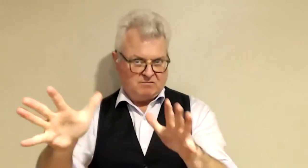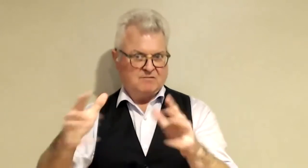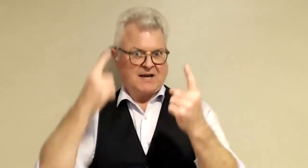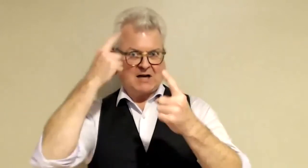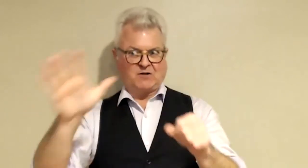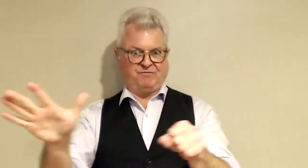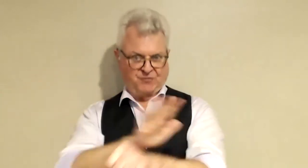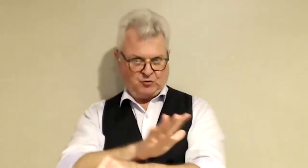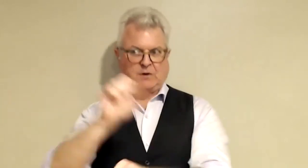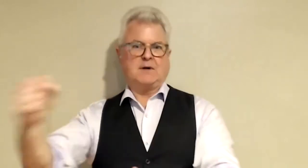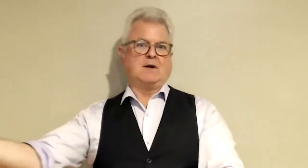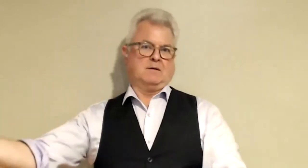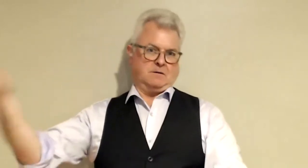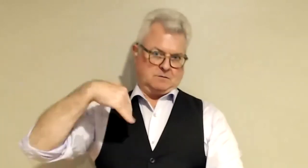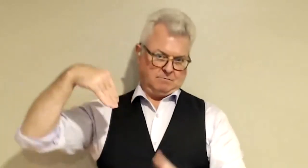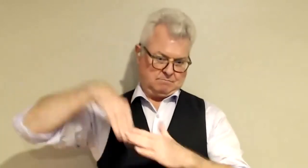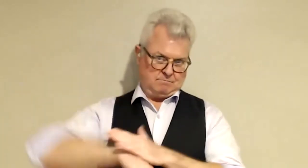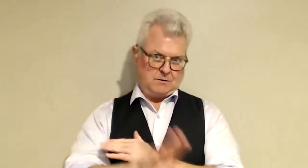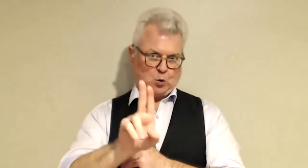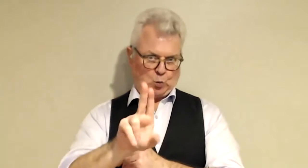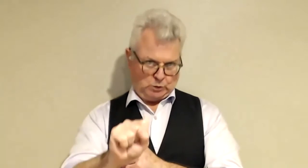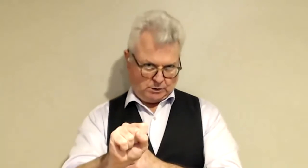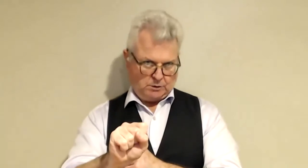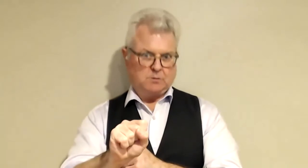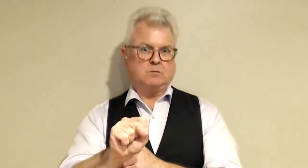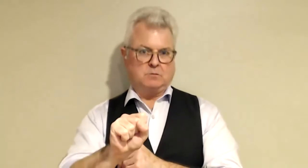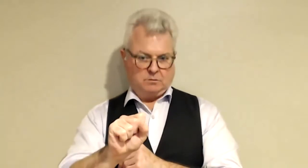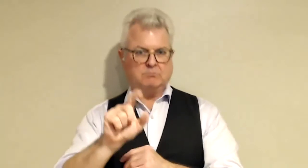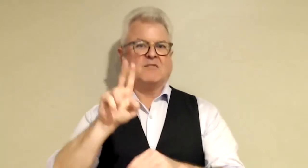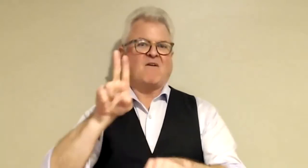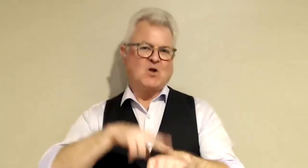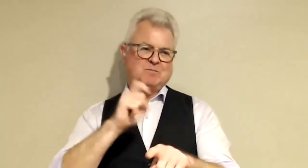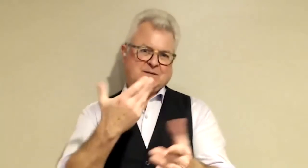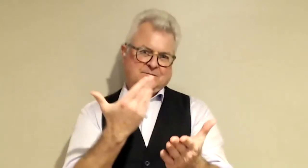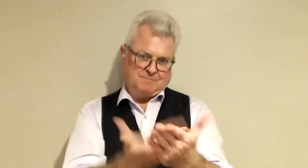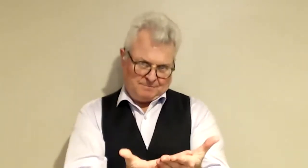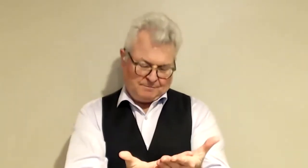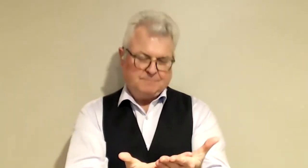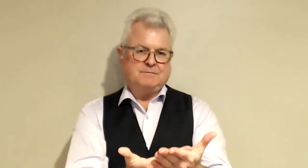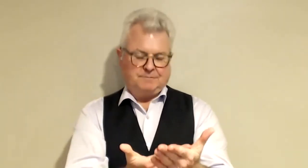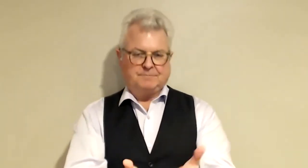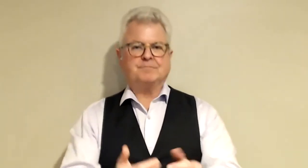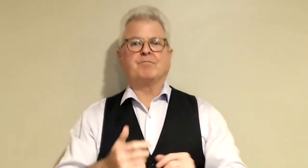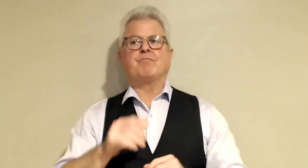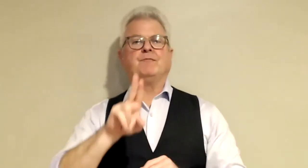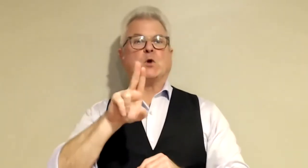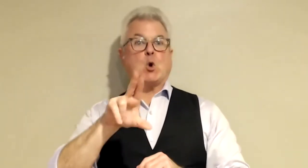first dose and second dose, and 2 weeks after the second dose, or the first dose if it's Johnson & Johnson, okay, they must show proof